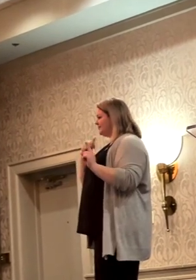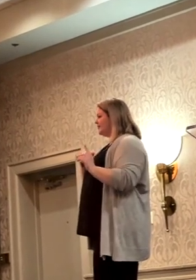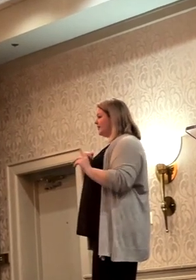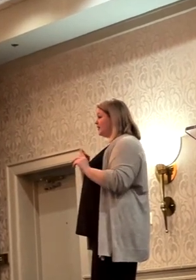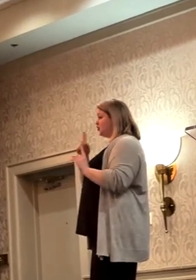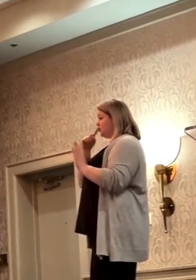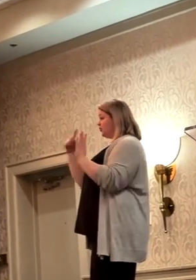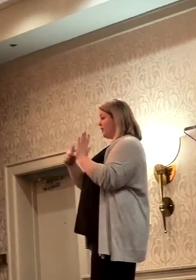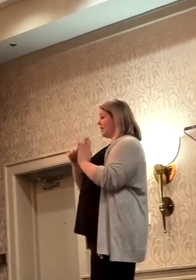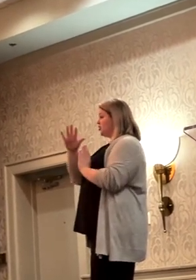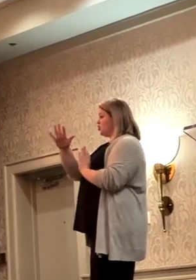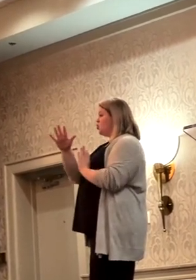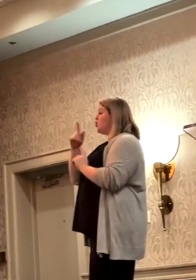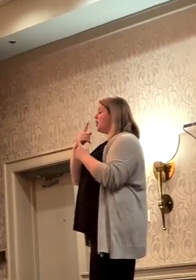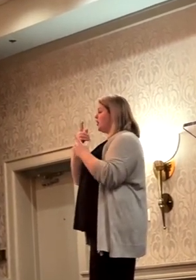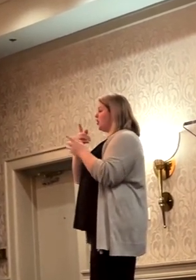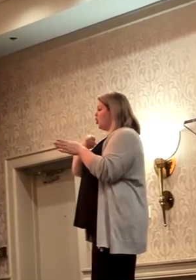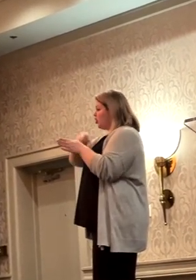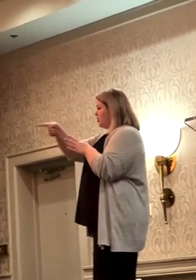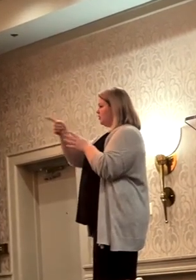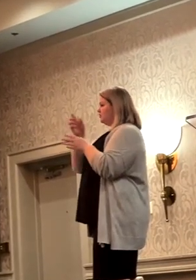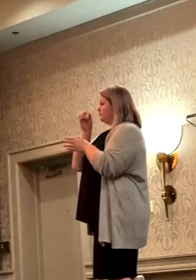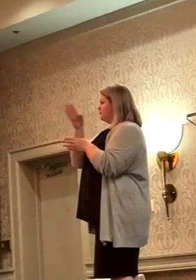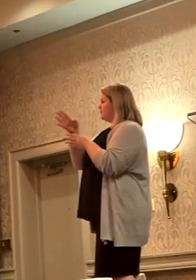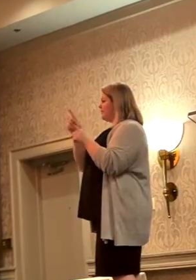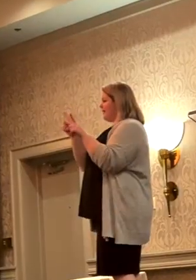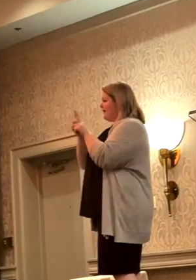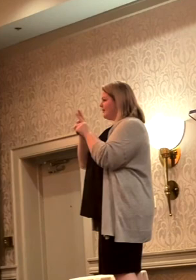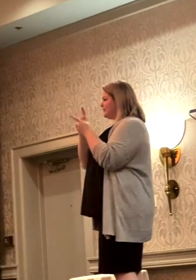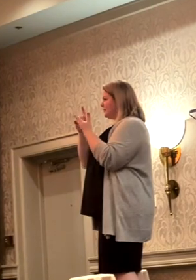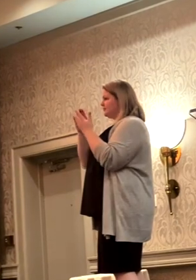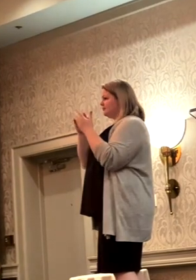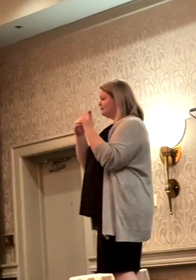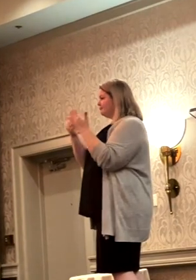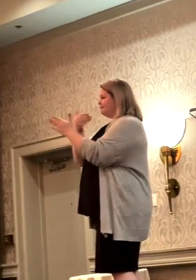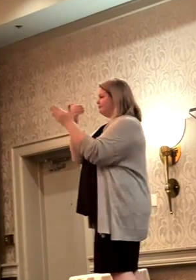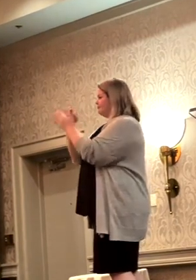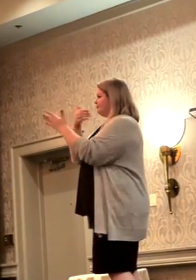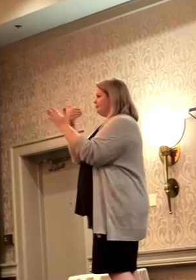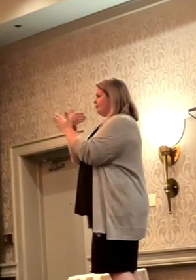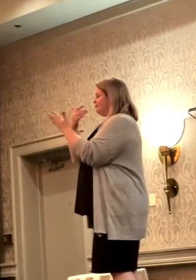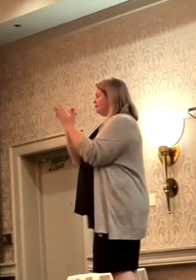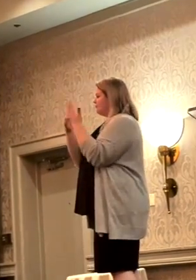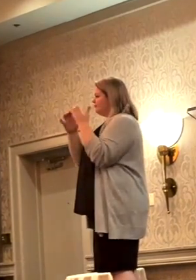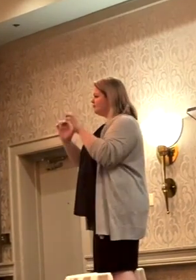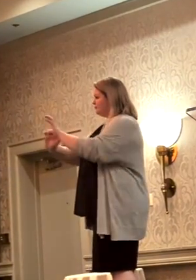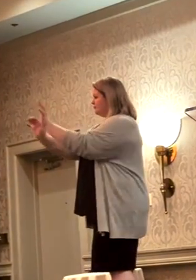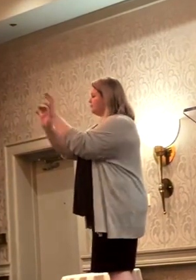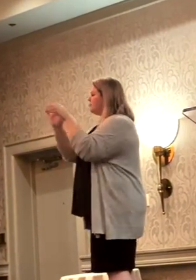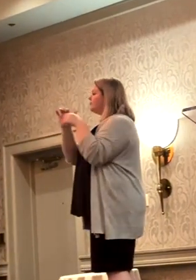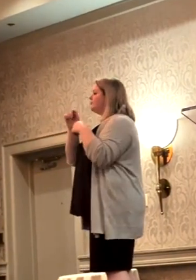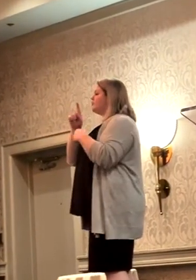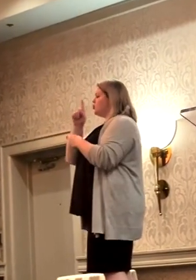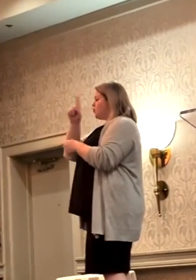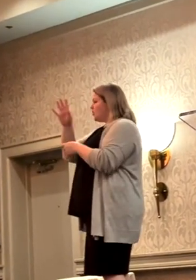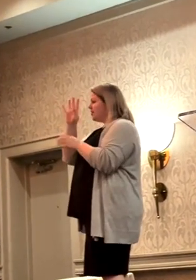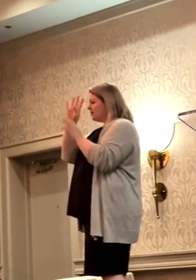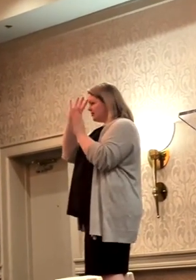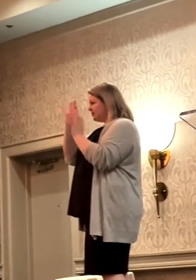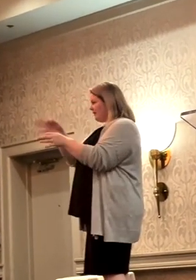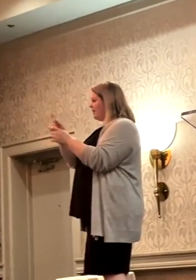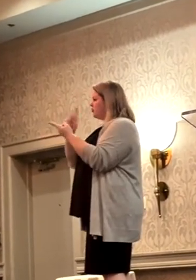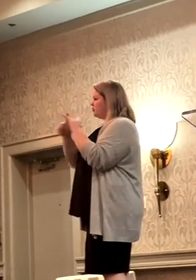career as a trailblazer, the Honorable Nettie C. Vogel, thank you for your dedication to the legal profession, Women in